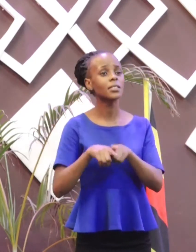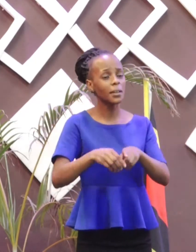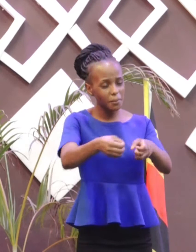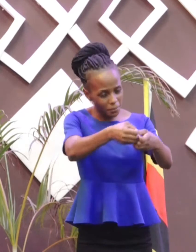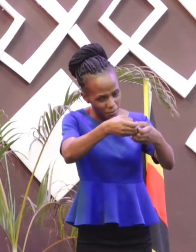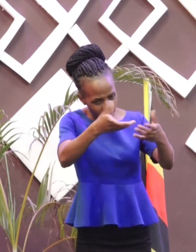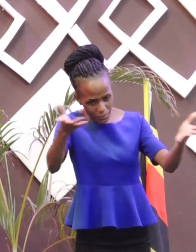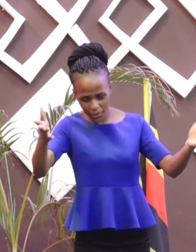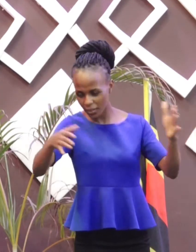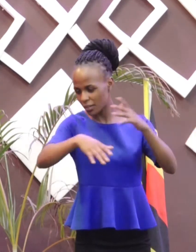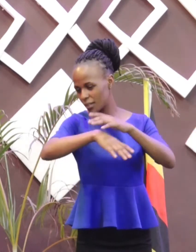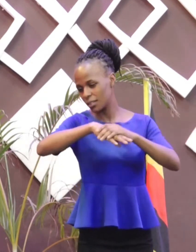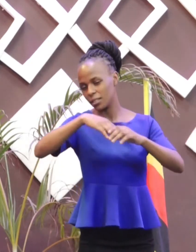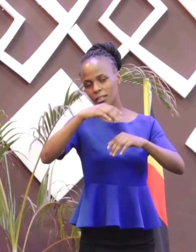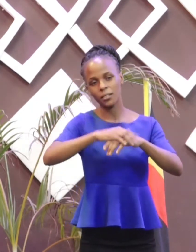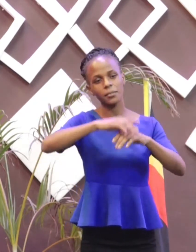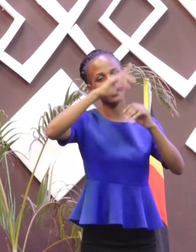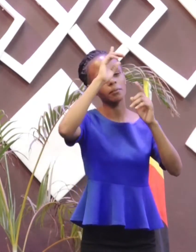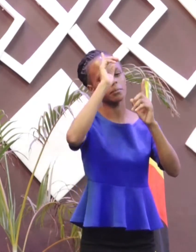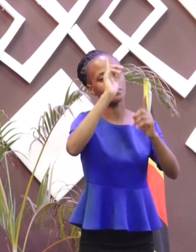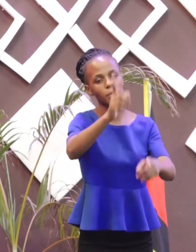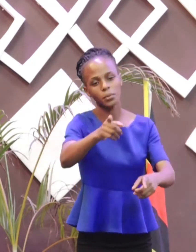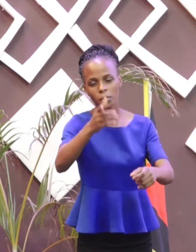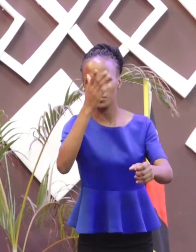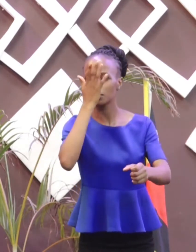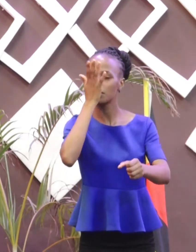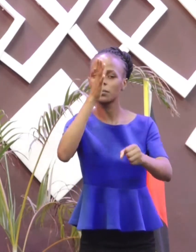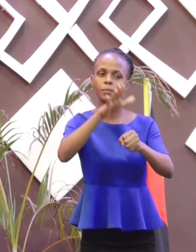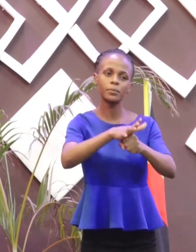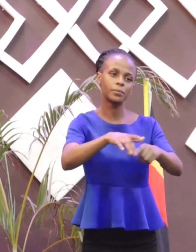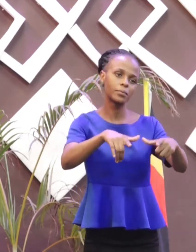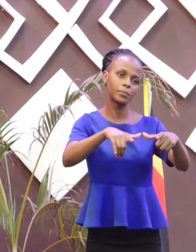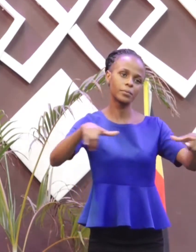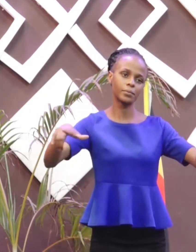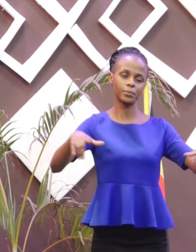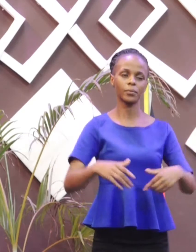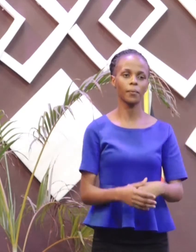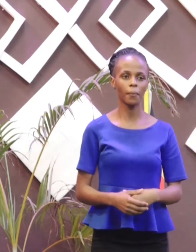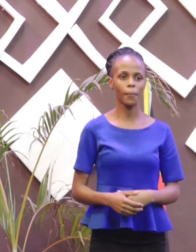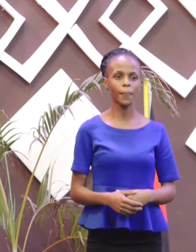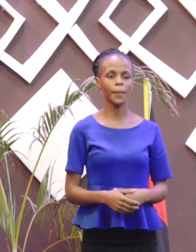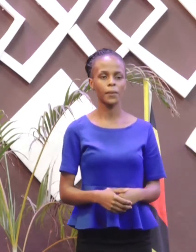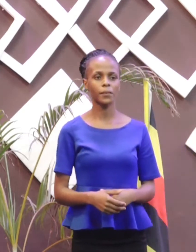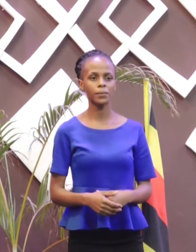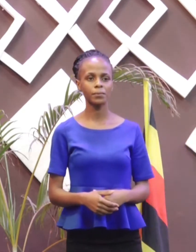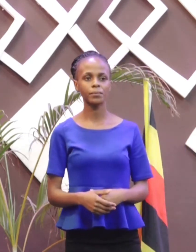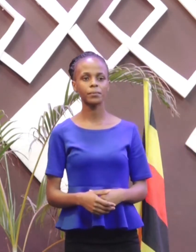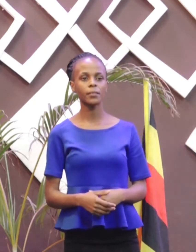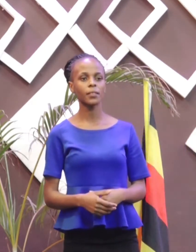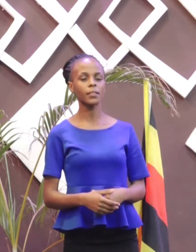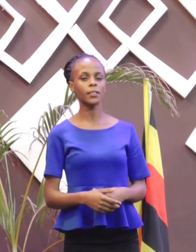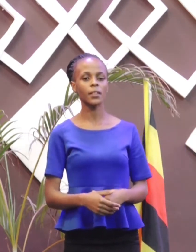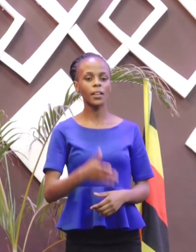them did not make it to the promised land. Era bangi abataasobola kutuuka mu nsi ensuubize. There